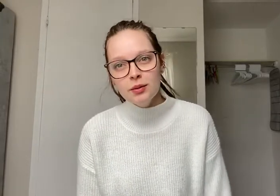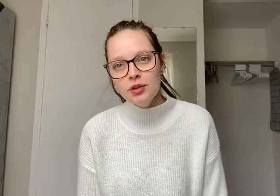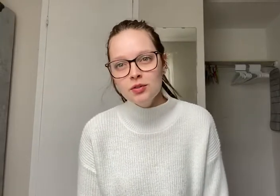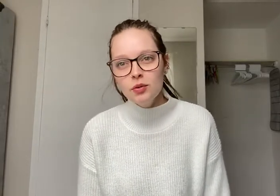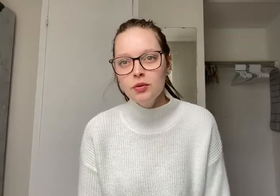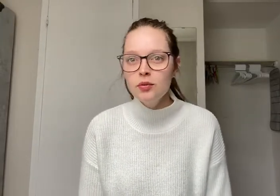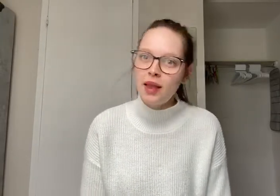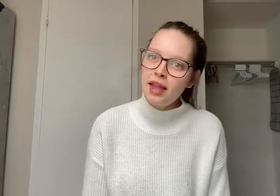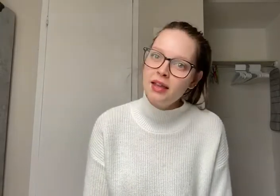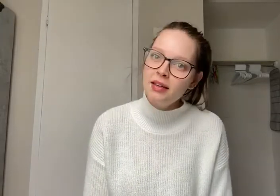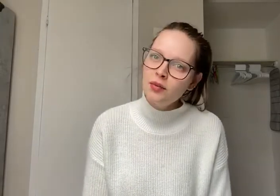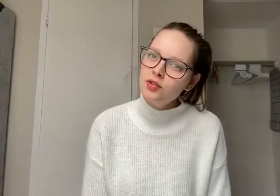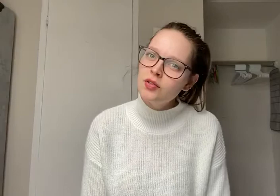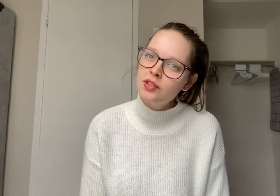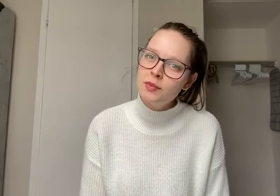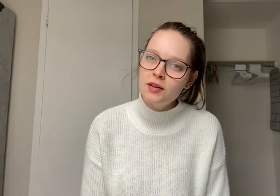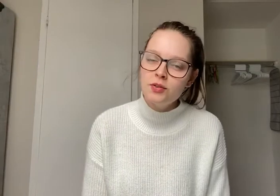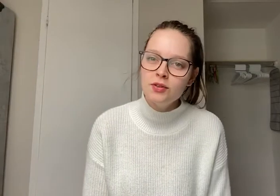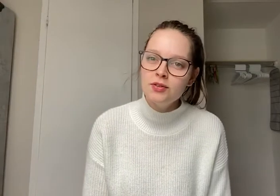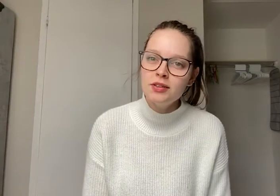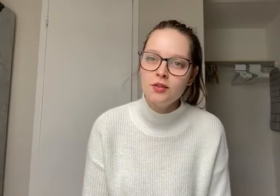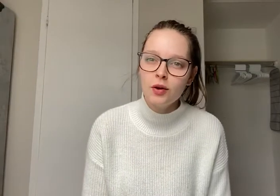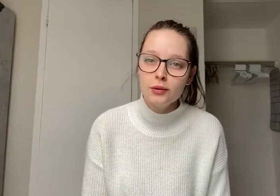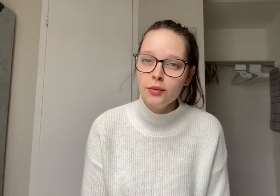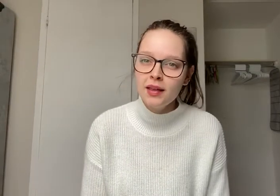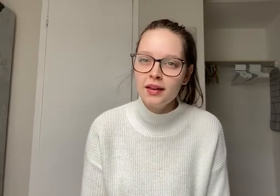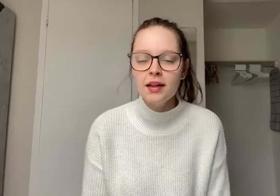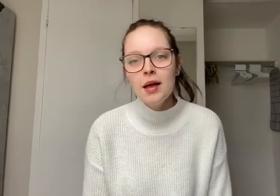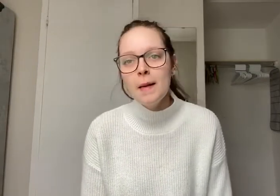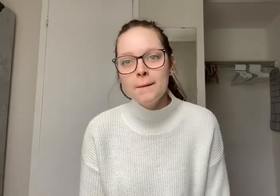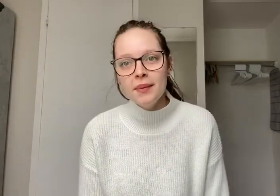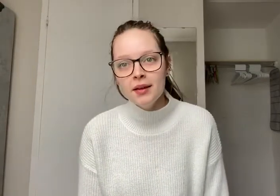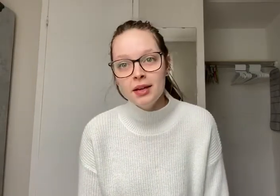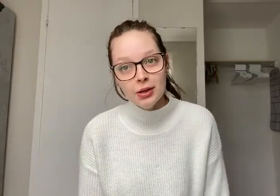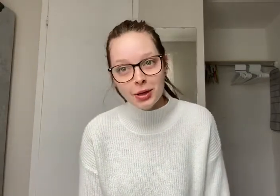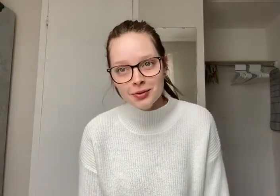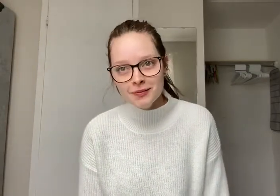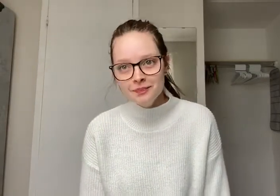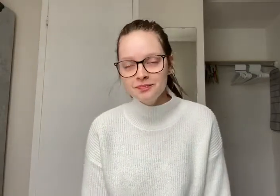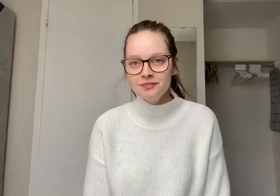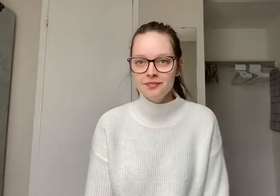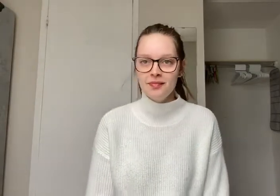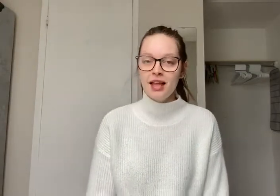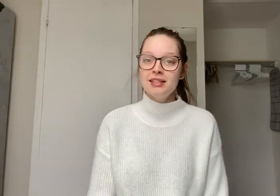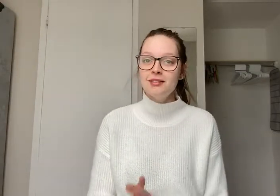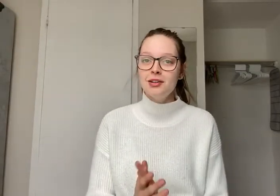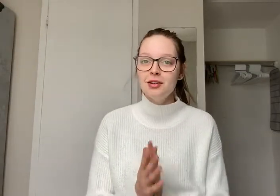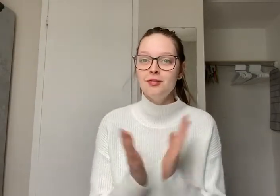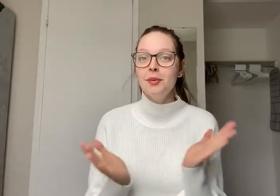preschool room, and I'm not sure if it's been introduced in the toddler room yet, but here it goes. Has a very familiar